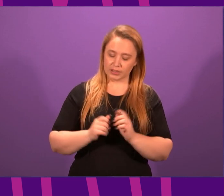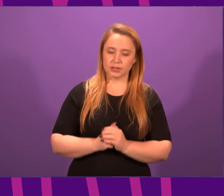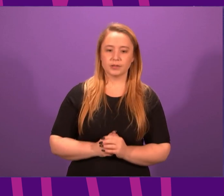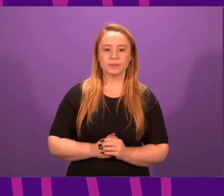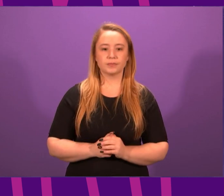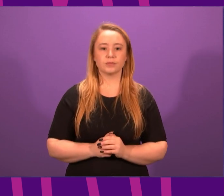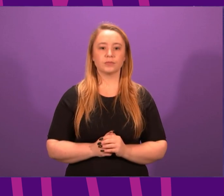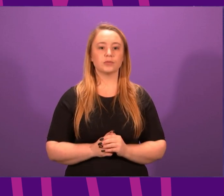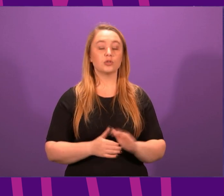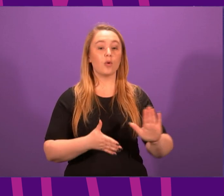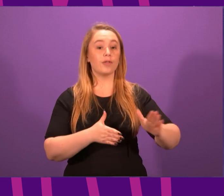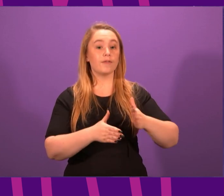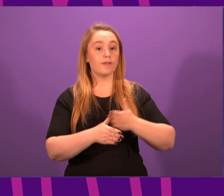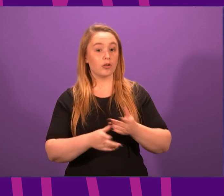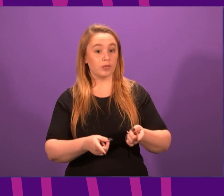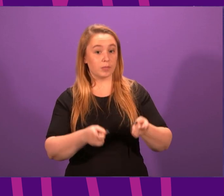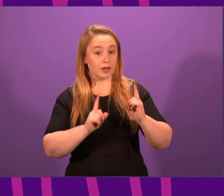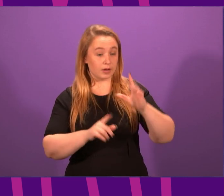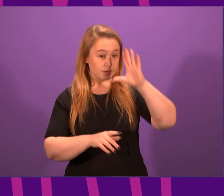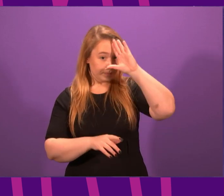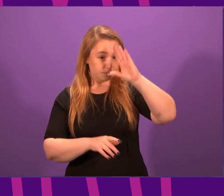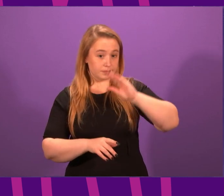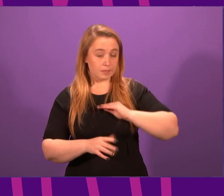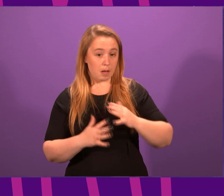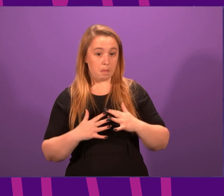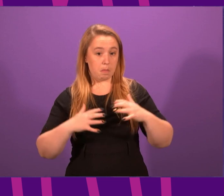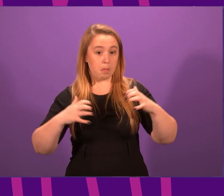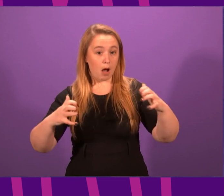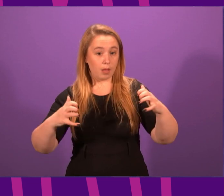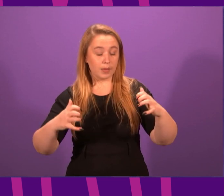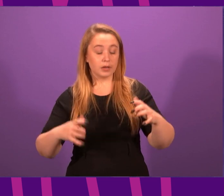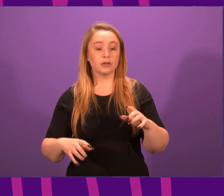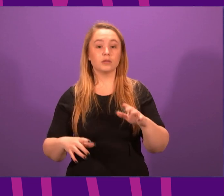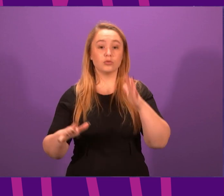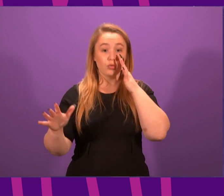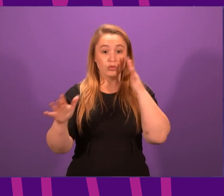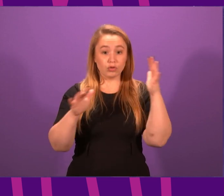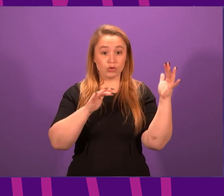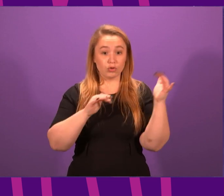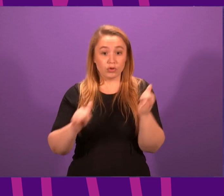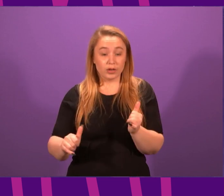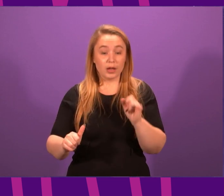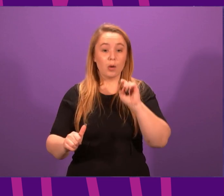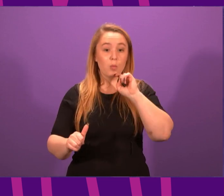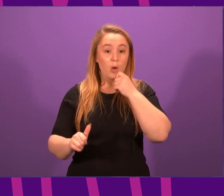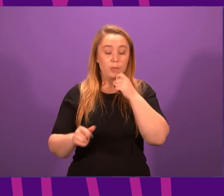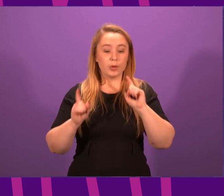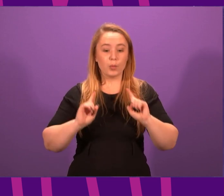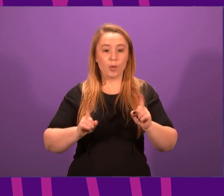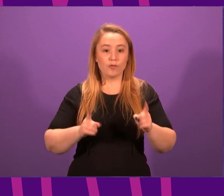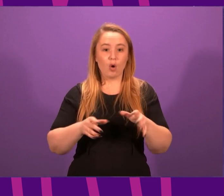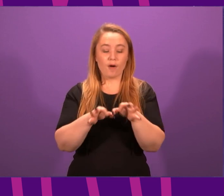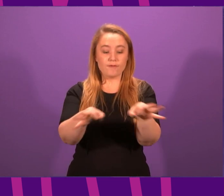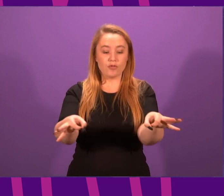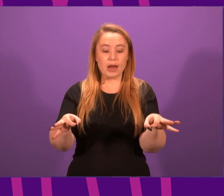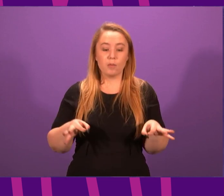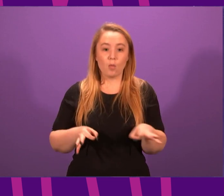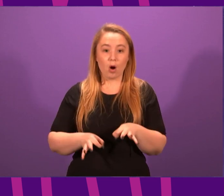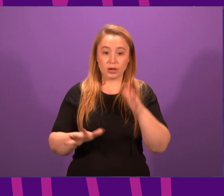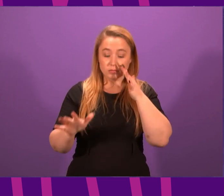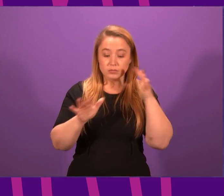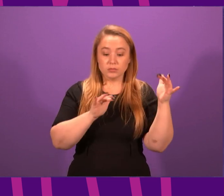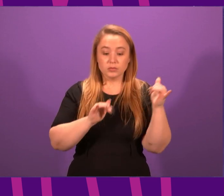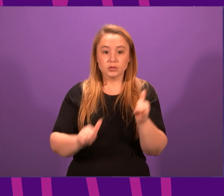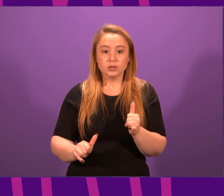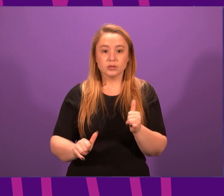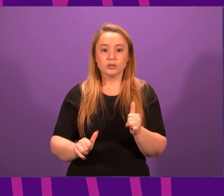First Minister would advise Parliament whether or not scrutiny will be given of the new framework in terms of